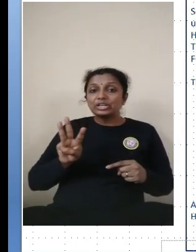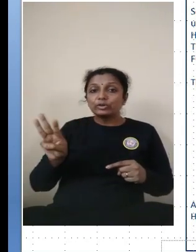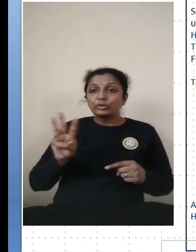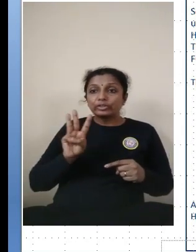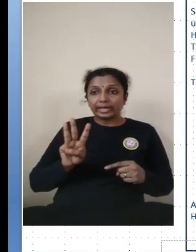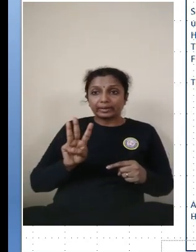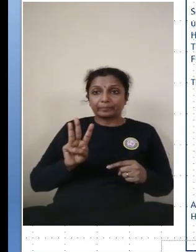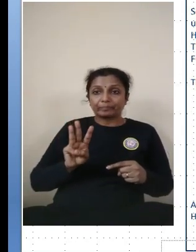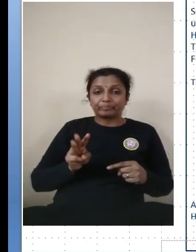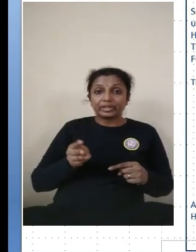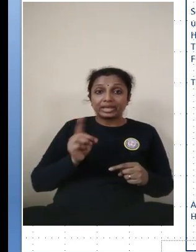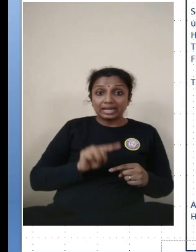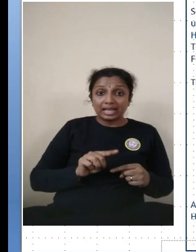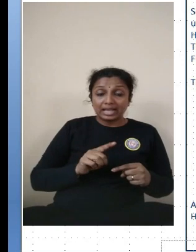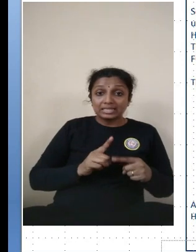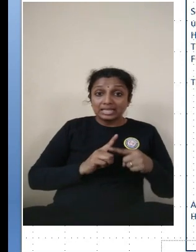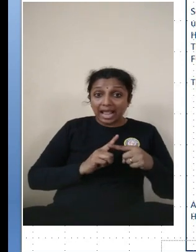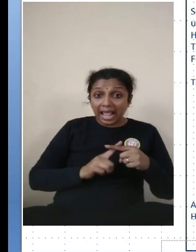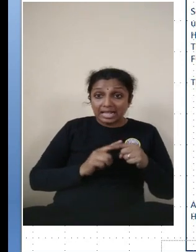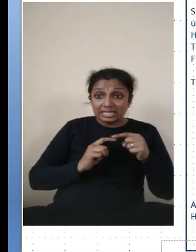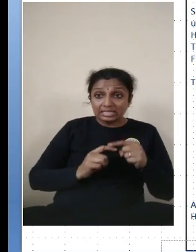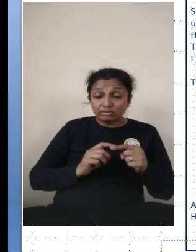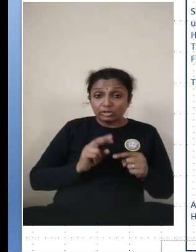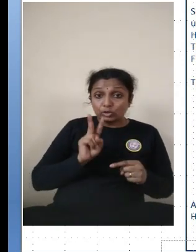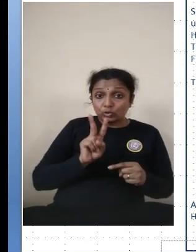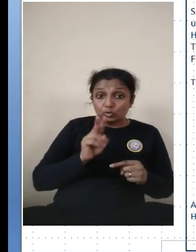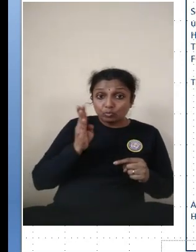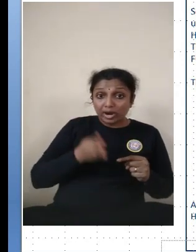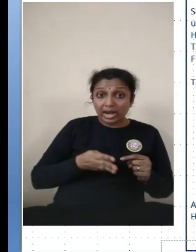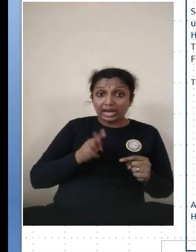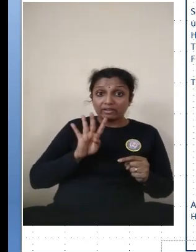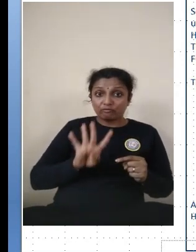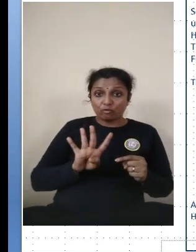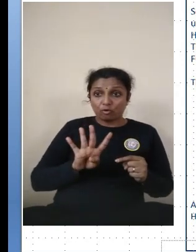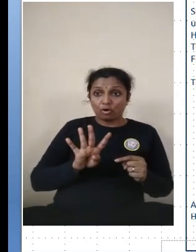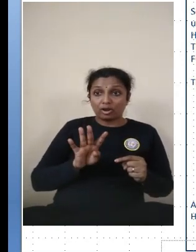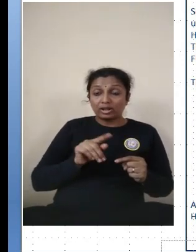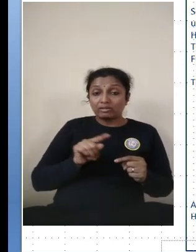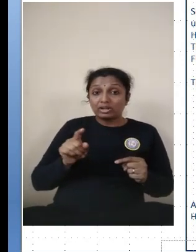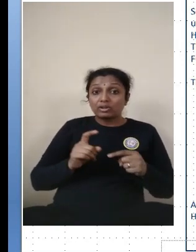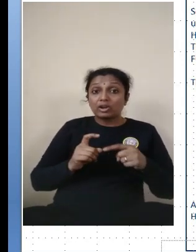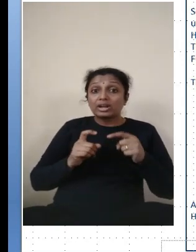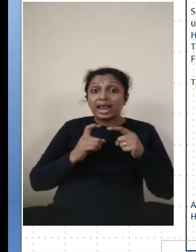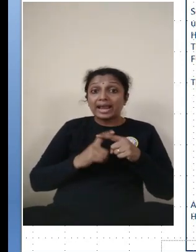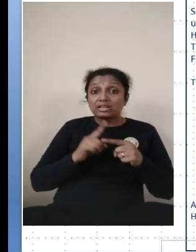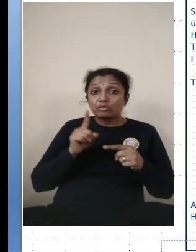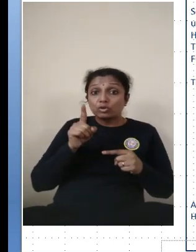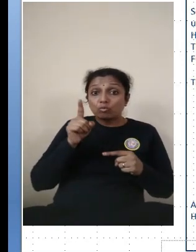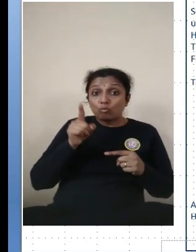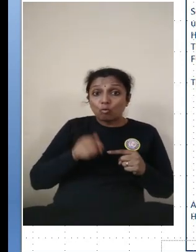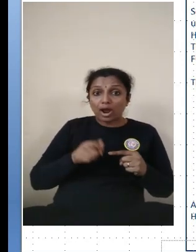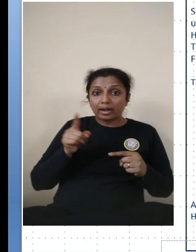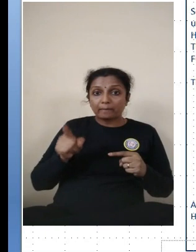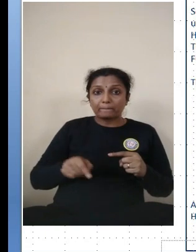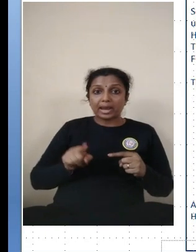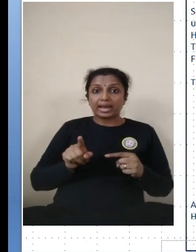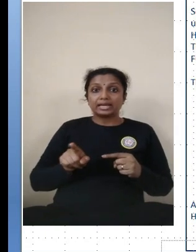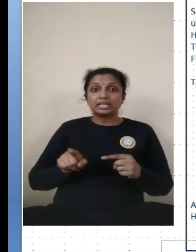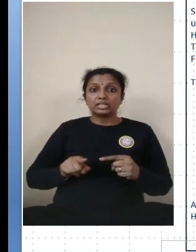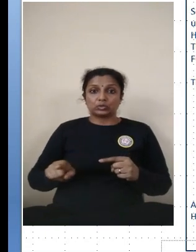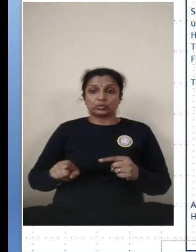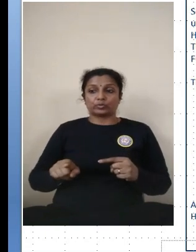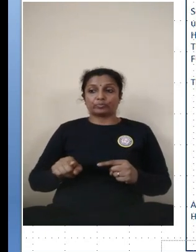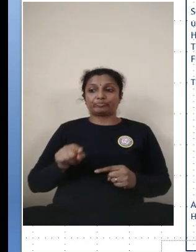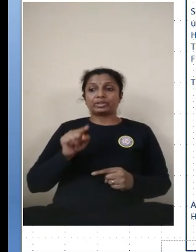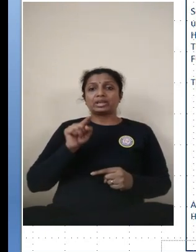divided by 4. That is 7 plus 5 is 12 divided by 4, or x equal to 3. The other root is 7 minus 5 by 2,